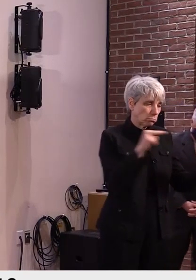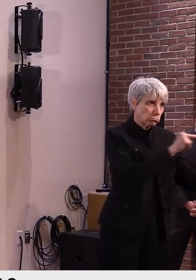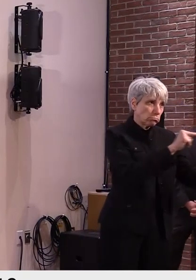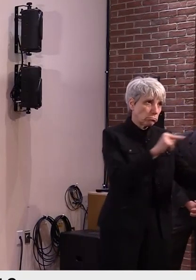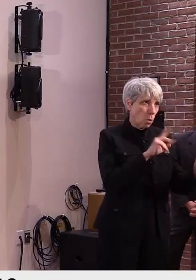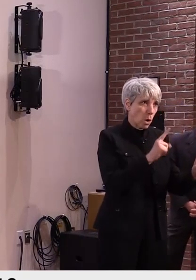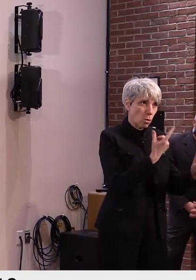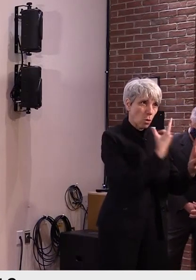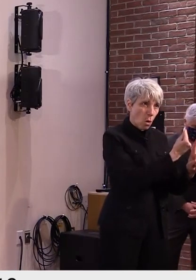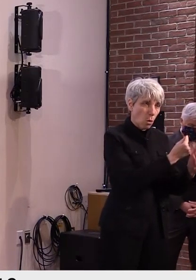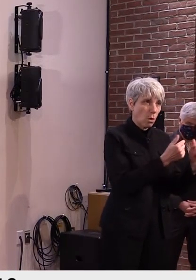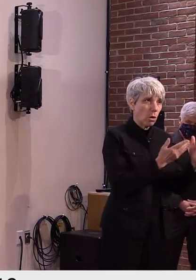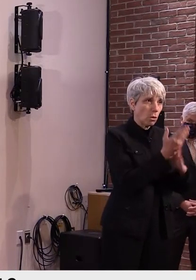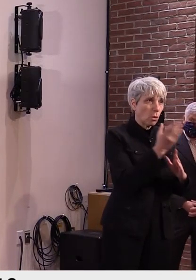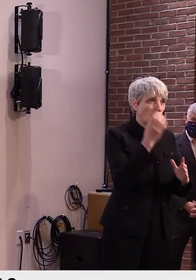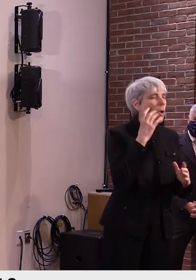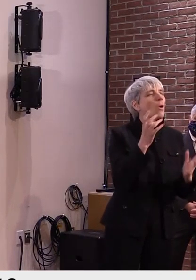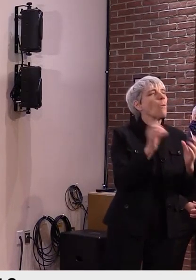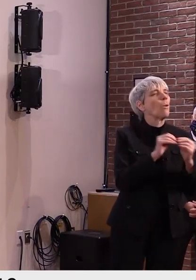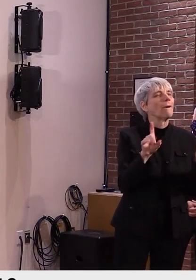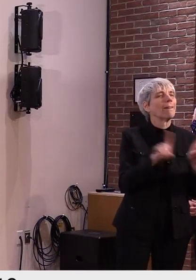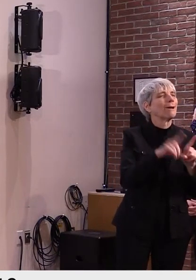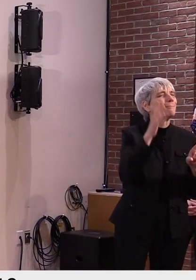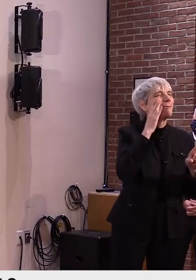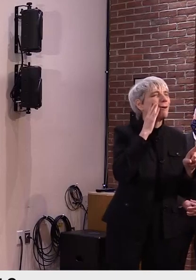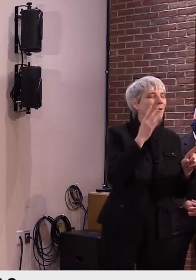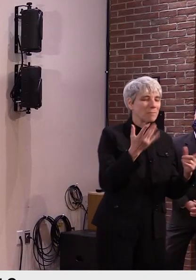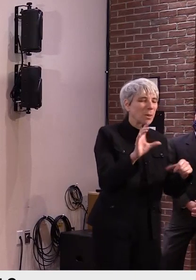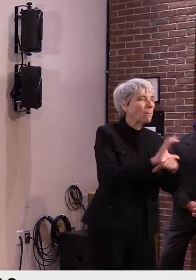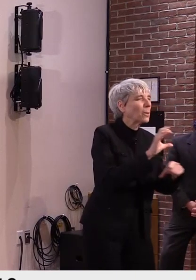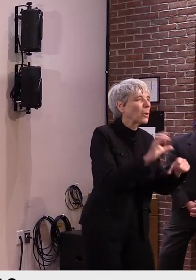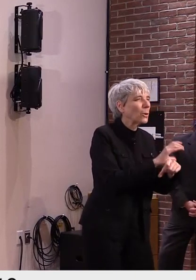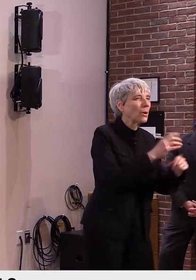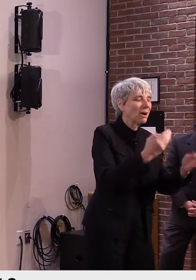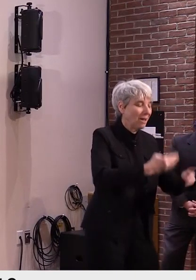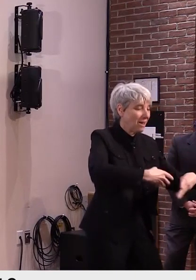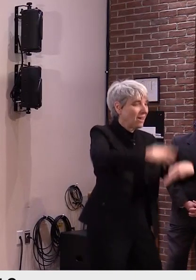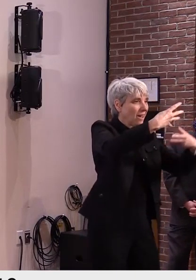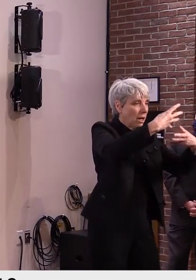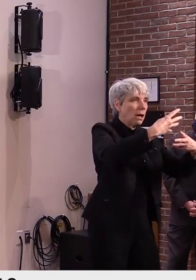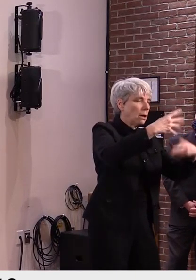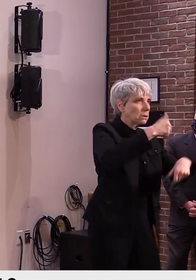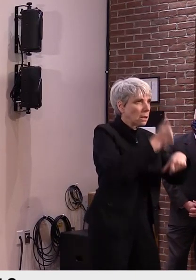people just hit okay when they, you know, when they first get their phone?